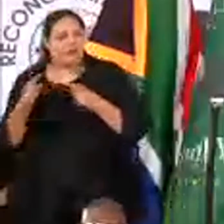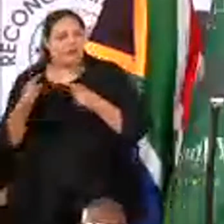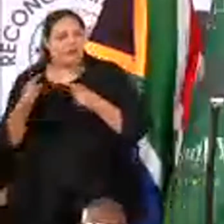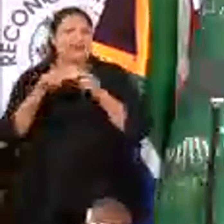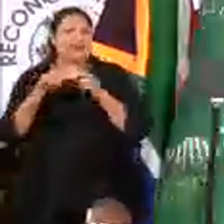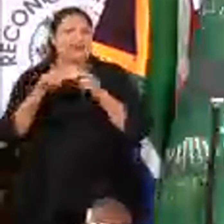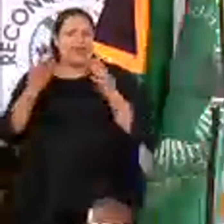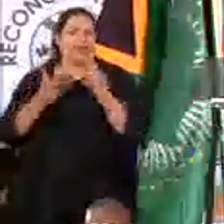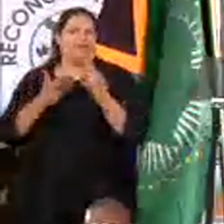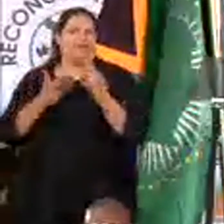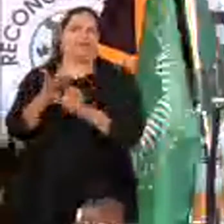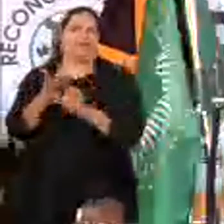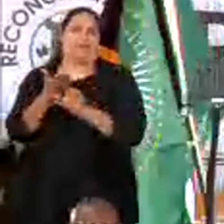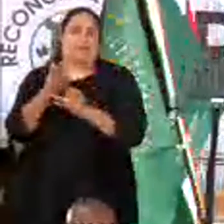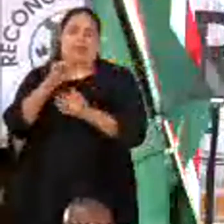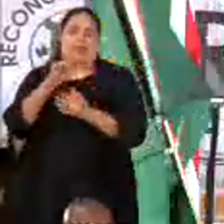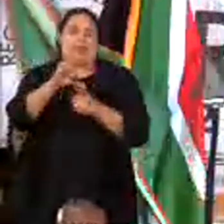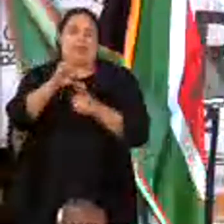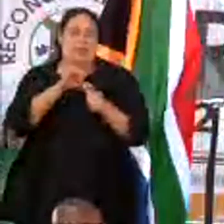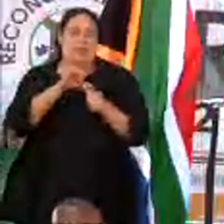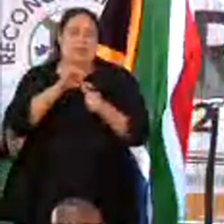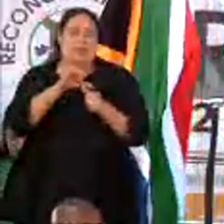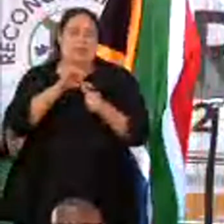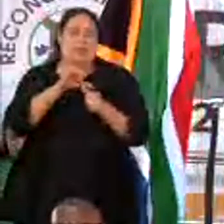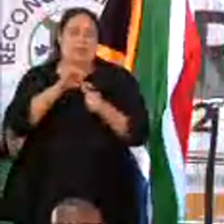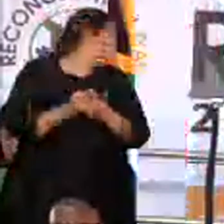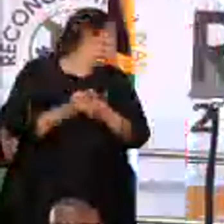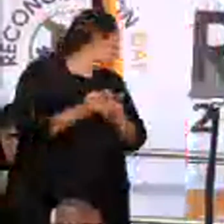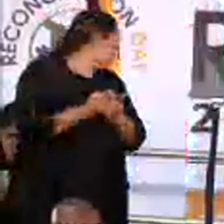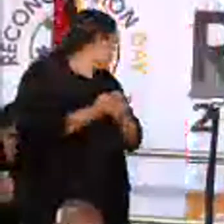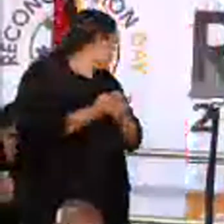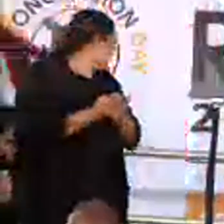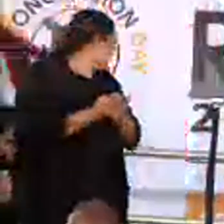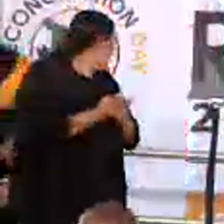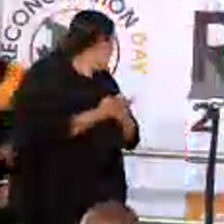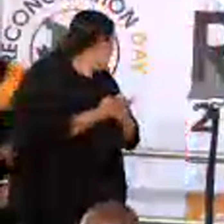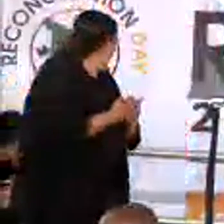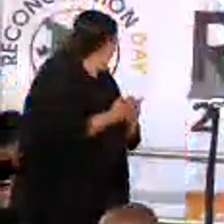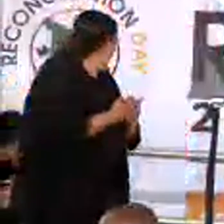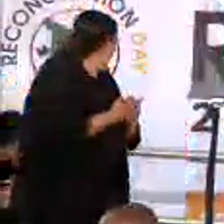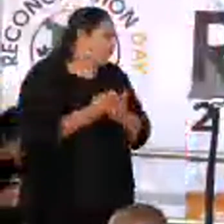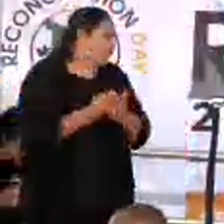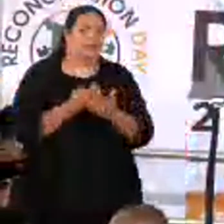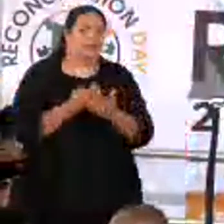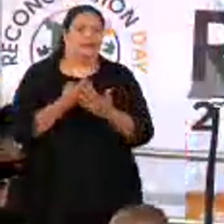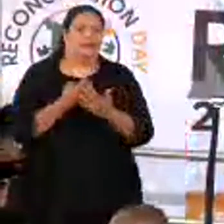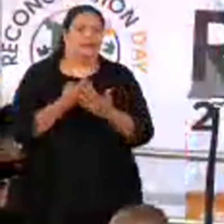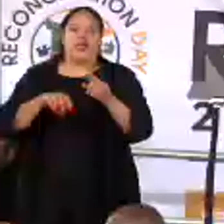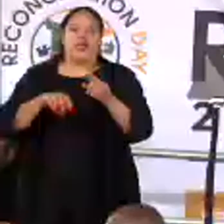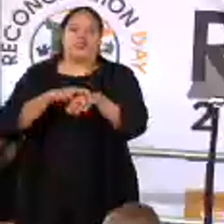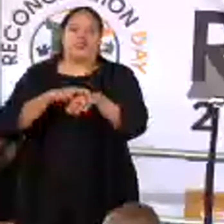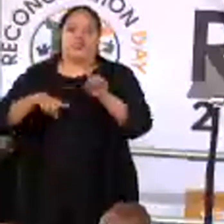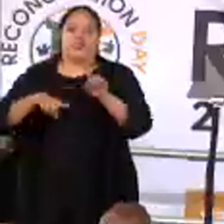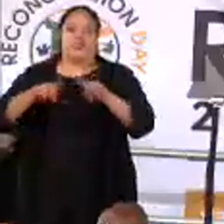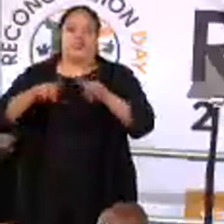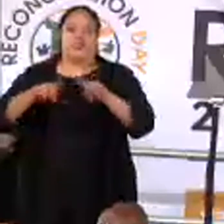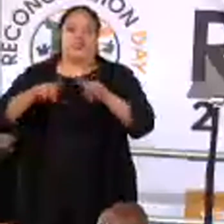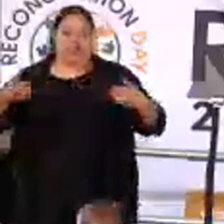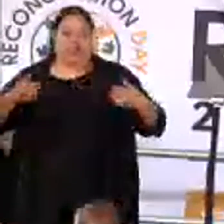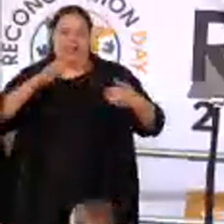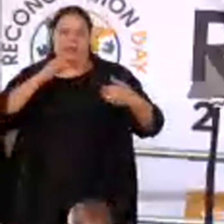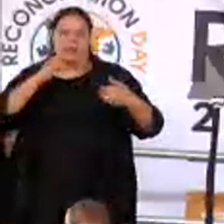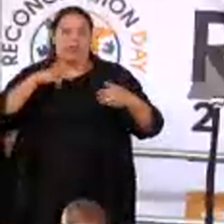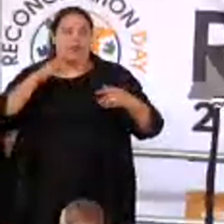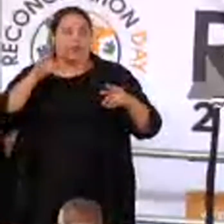bridging of social, economic, and racial divides. Our